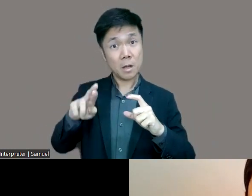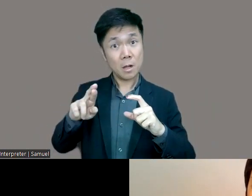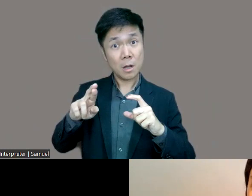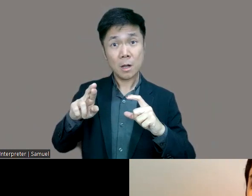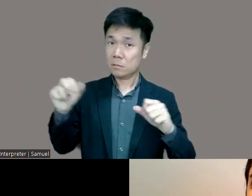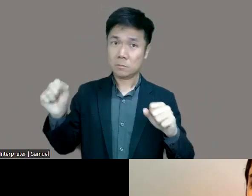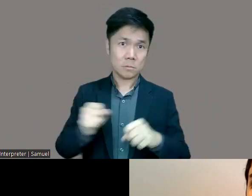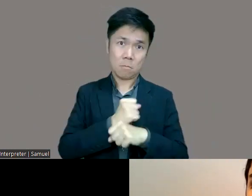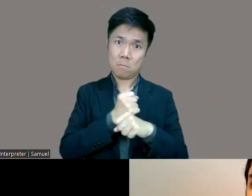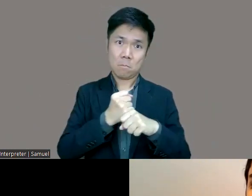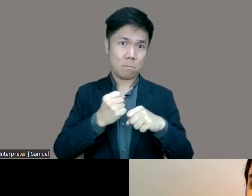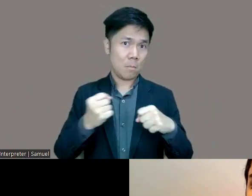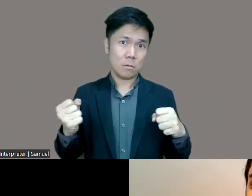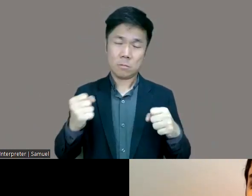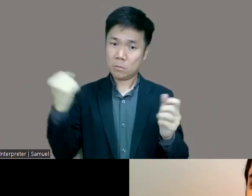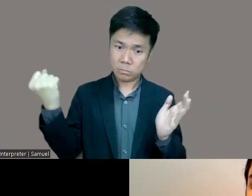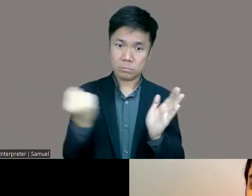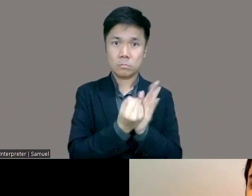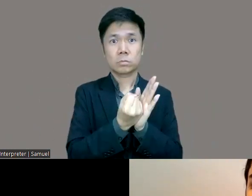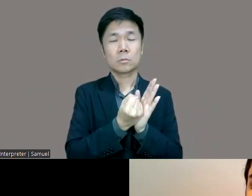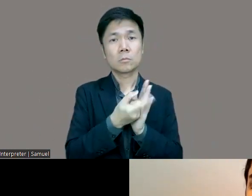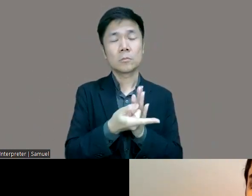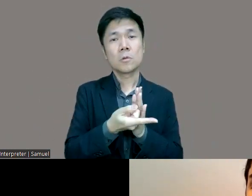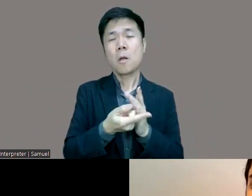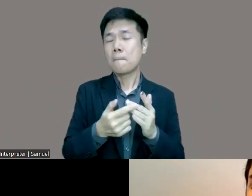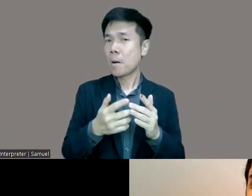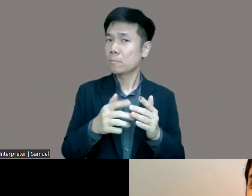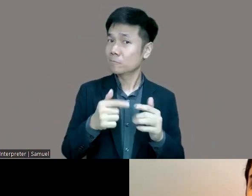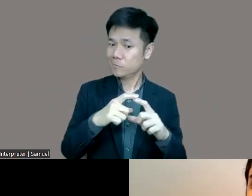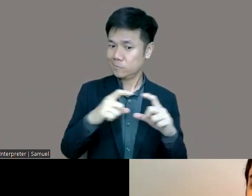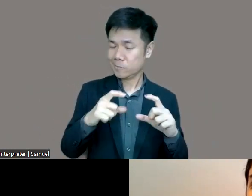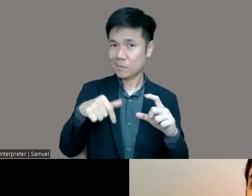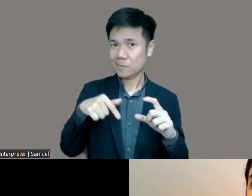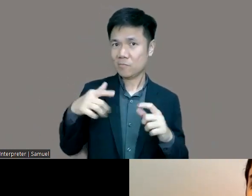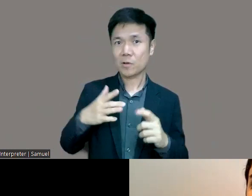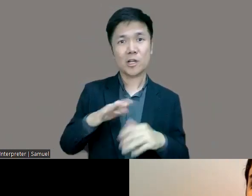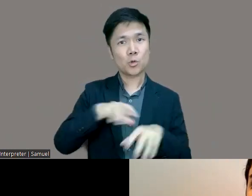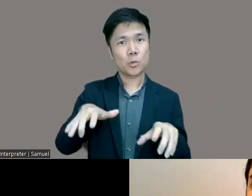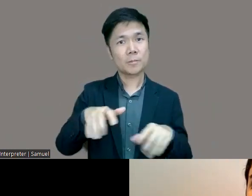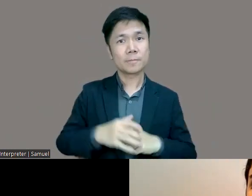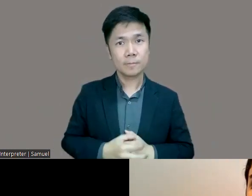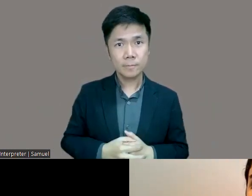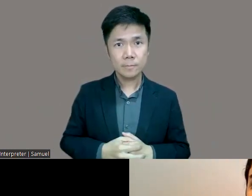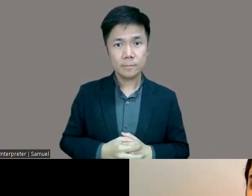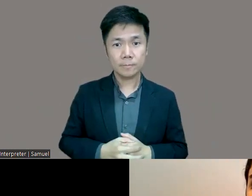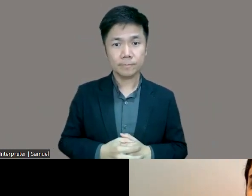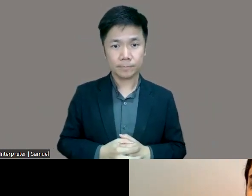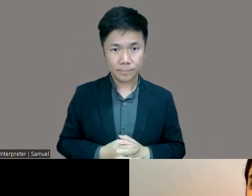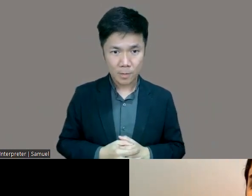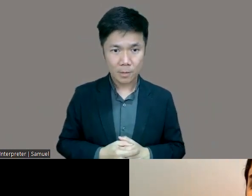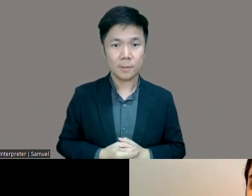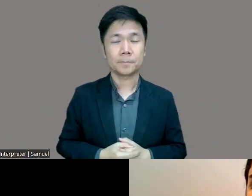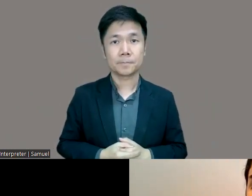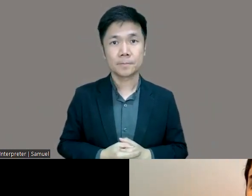influence governments. I think this would be a very interesting ask, for example, for the upcoming